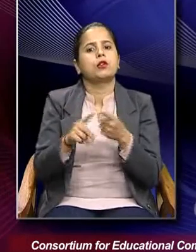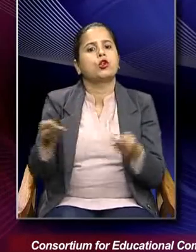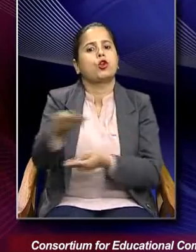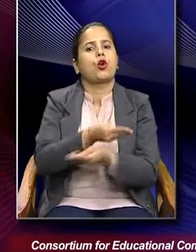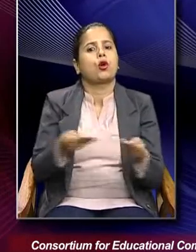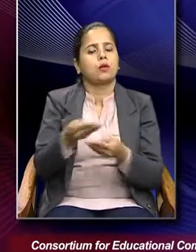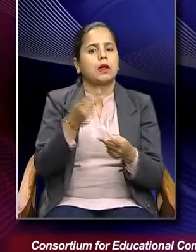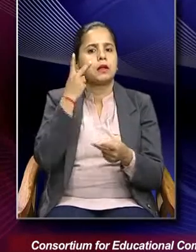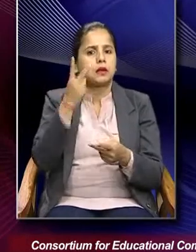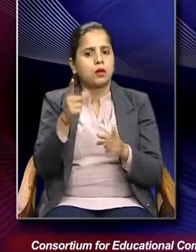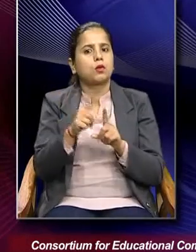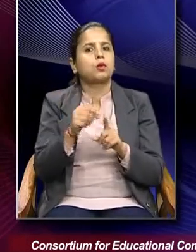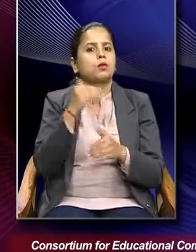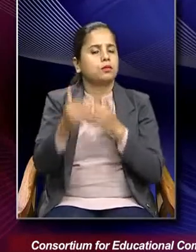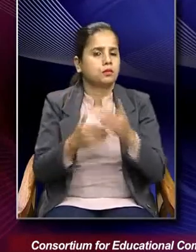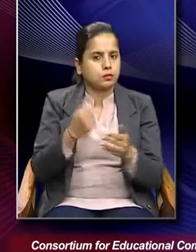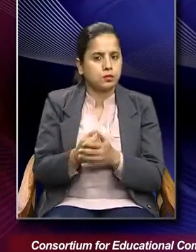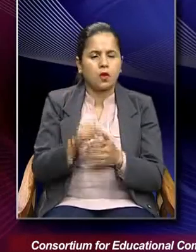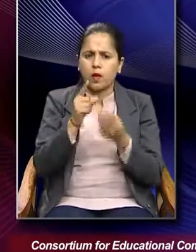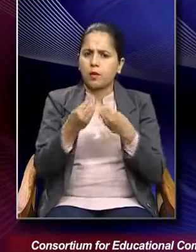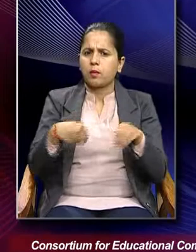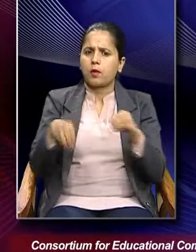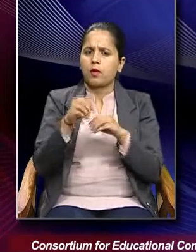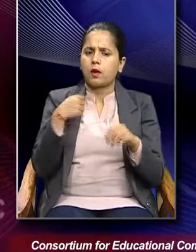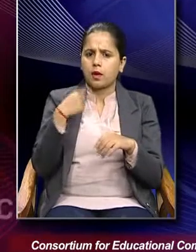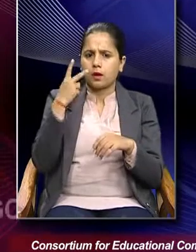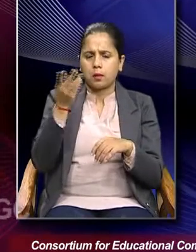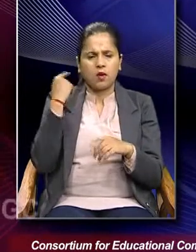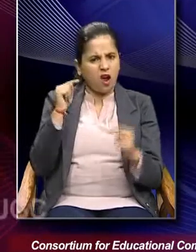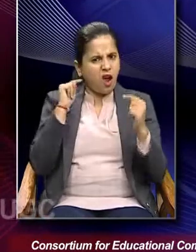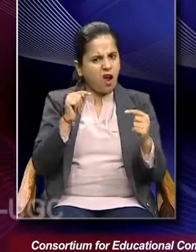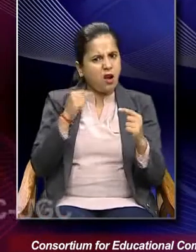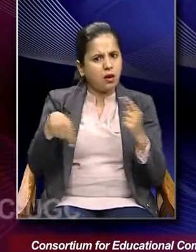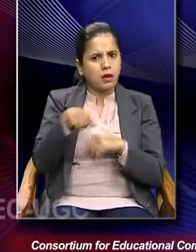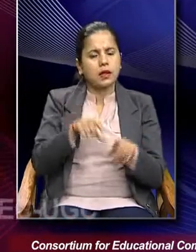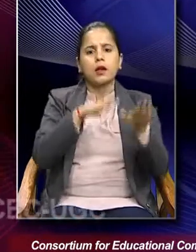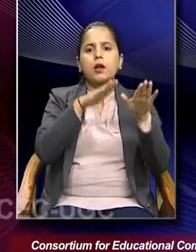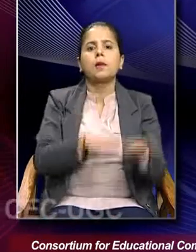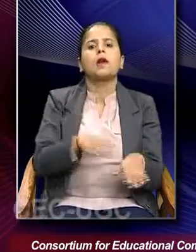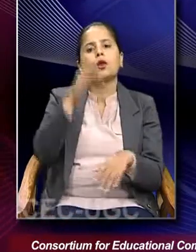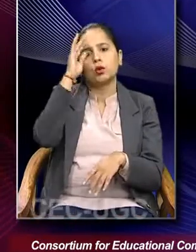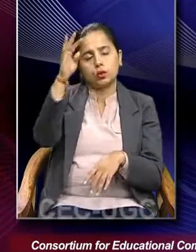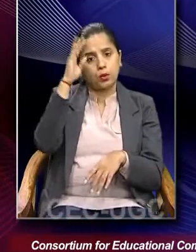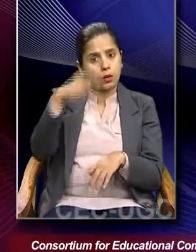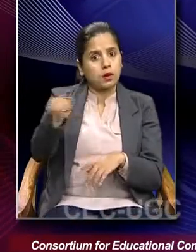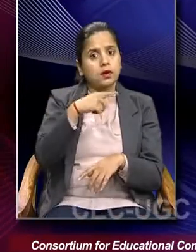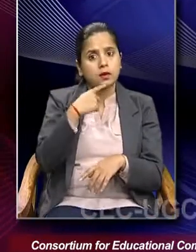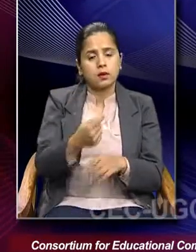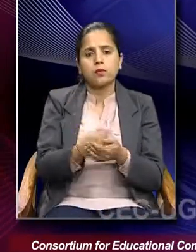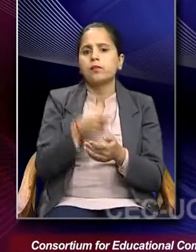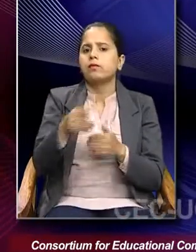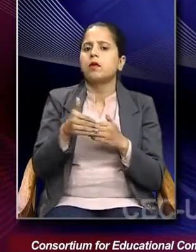exchange. One more thing that has been argued by dependency theorists is that dependency is an